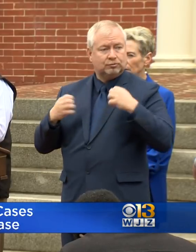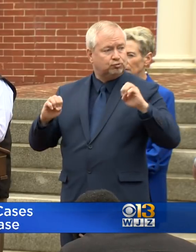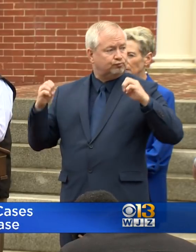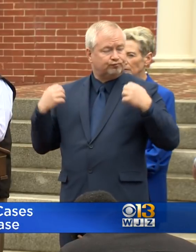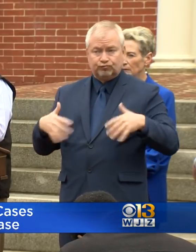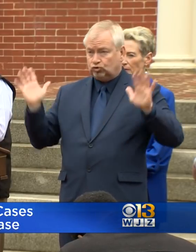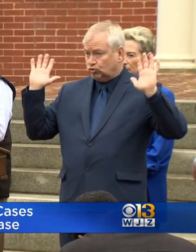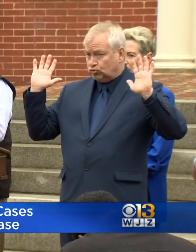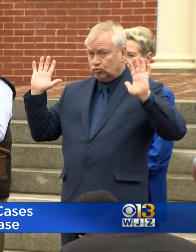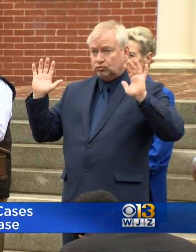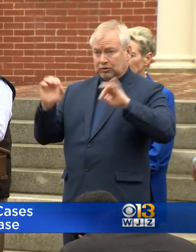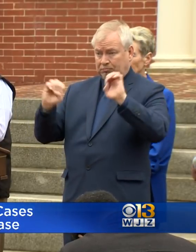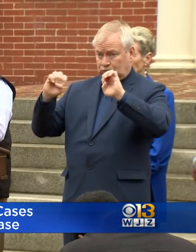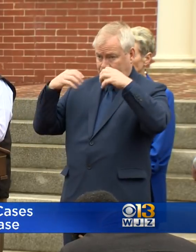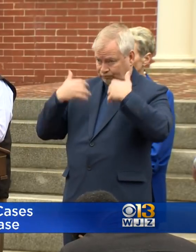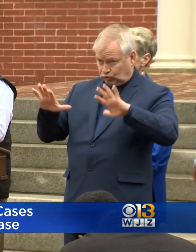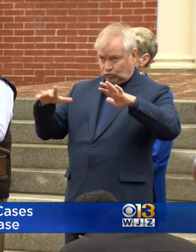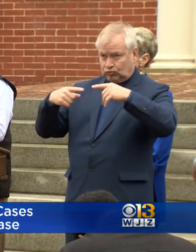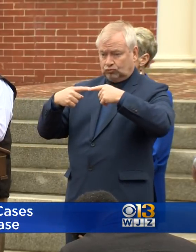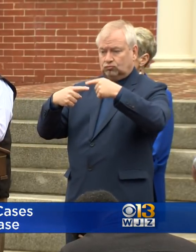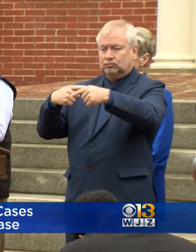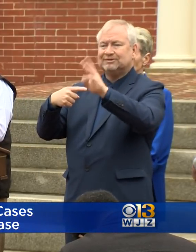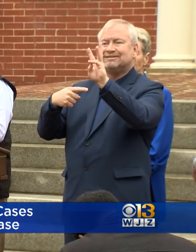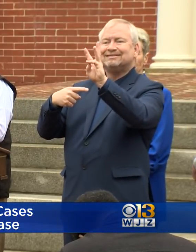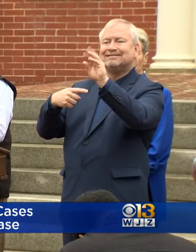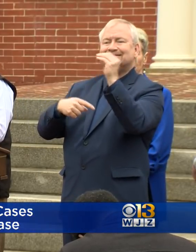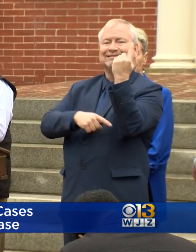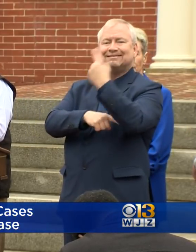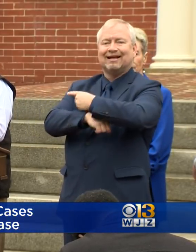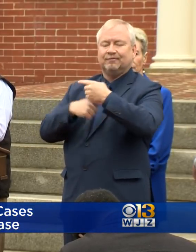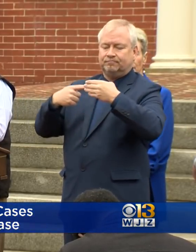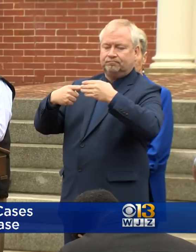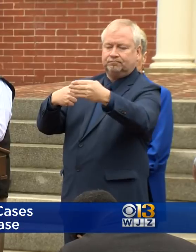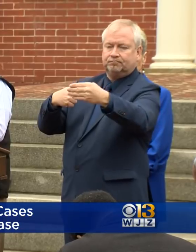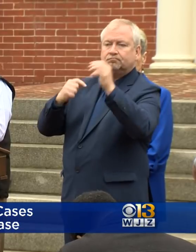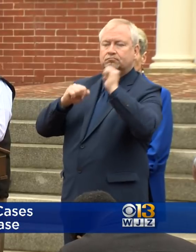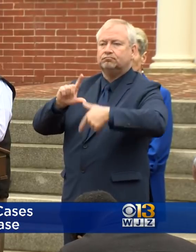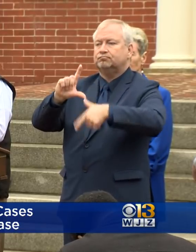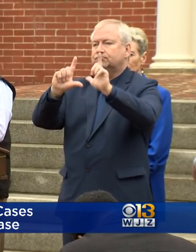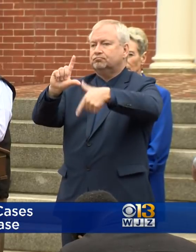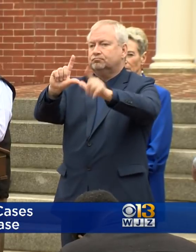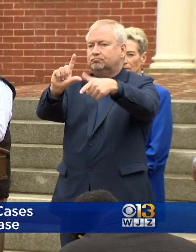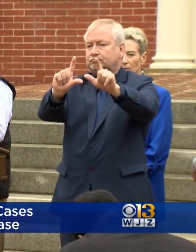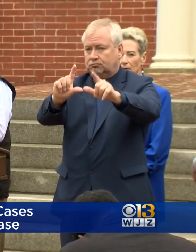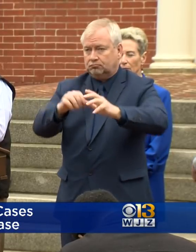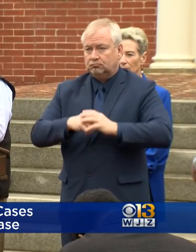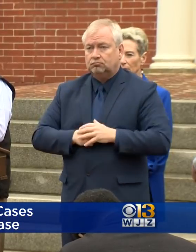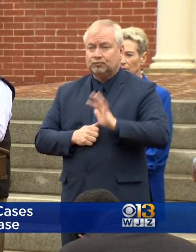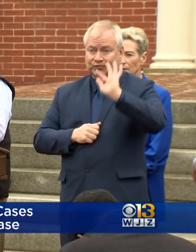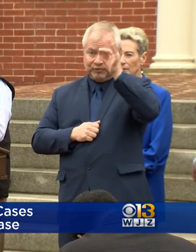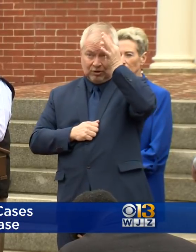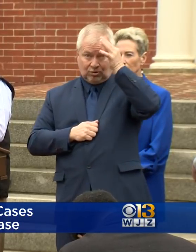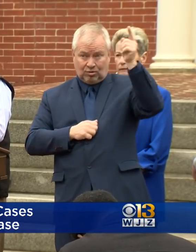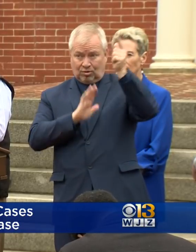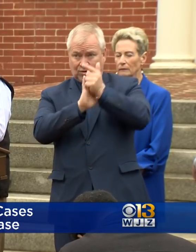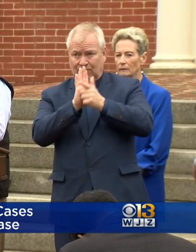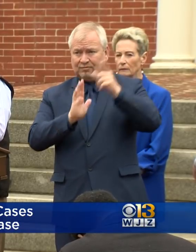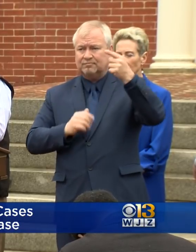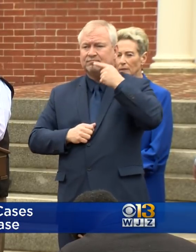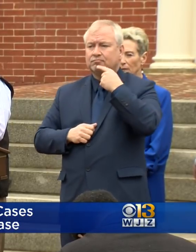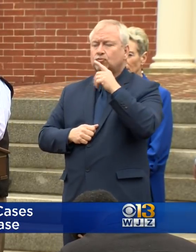to update and renew or whatever you have to do. But the federal law says you have to get a real ID by October